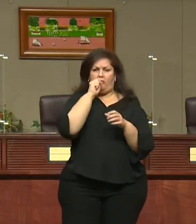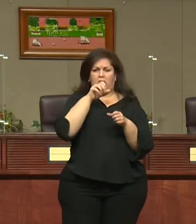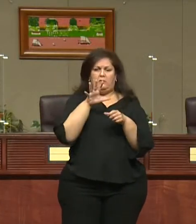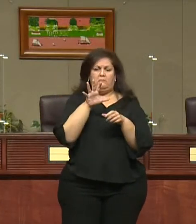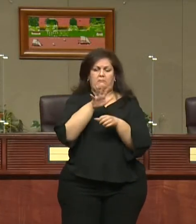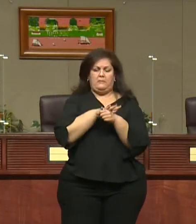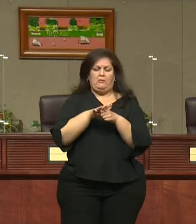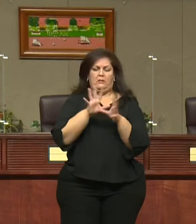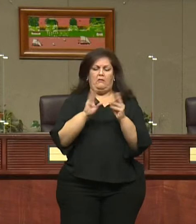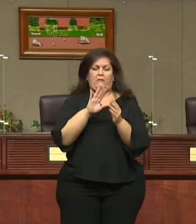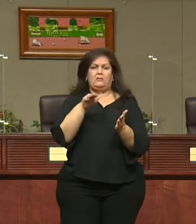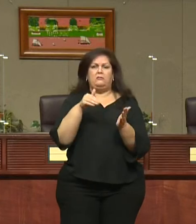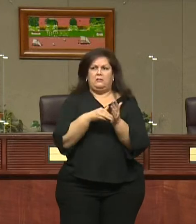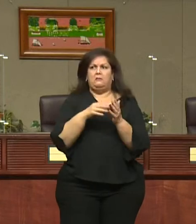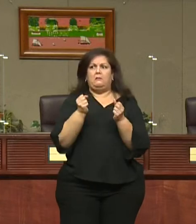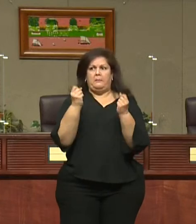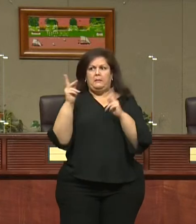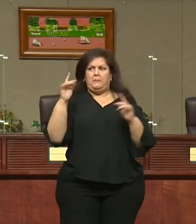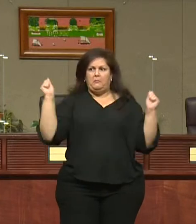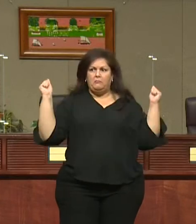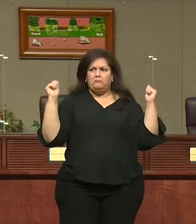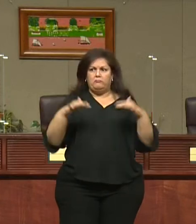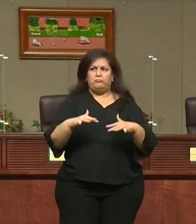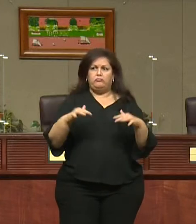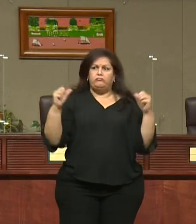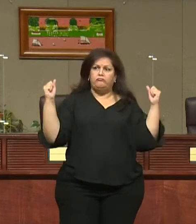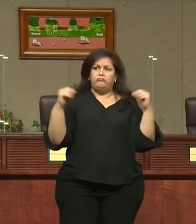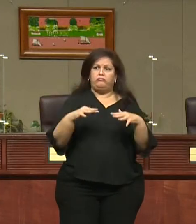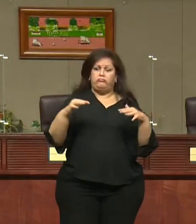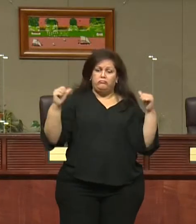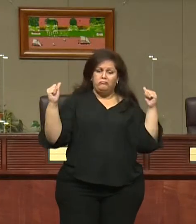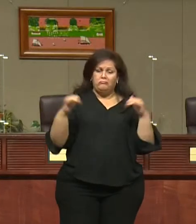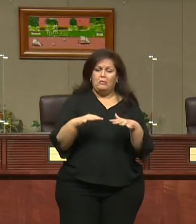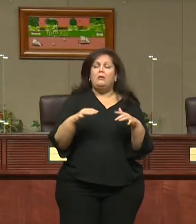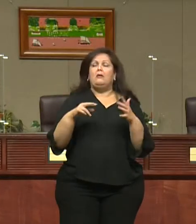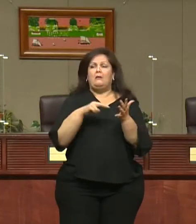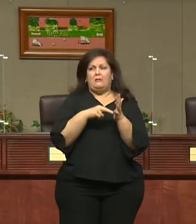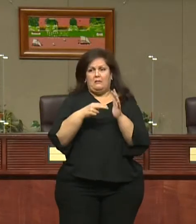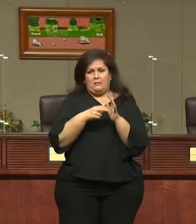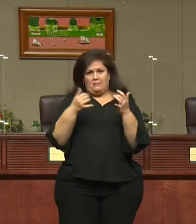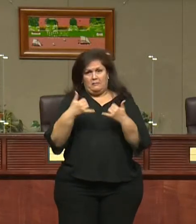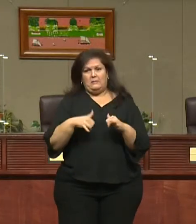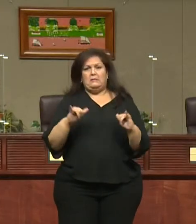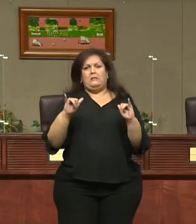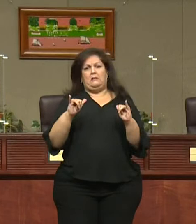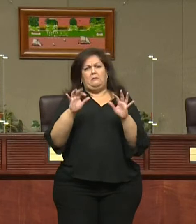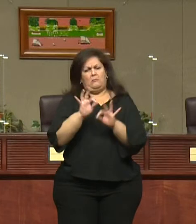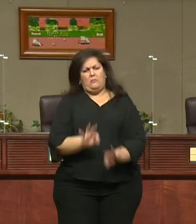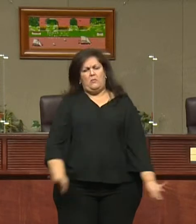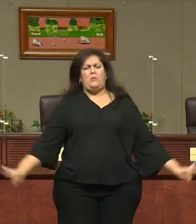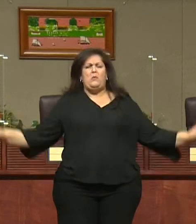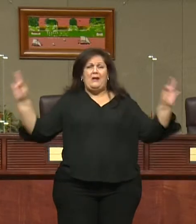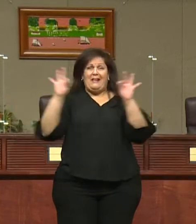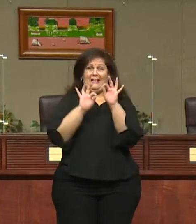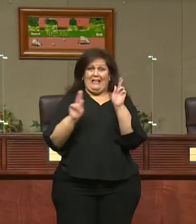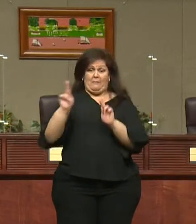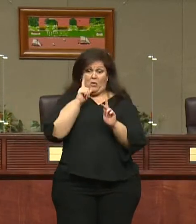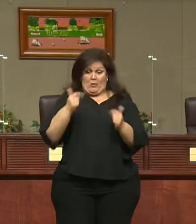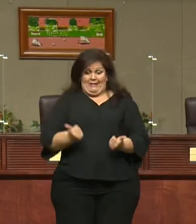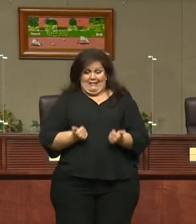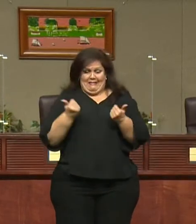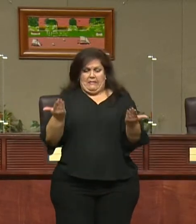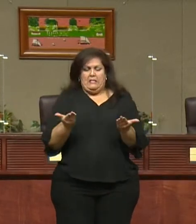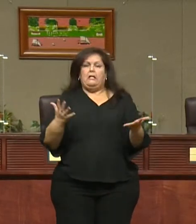all of that, all of these people coming in from other places, it is still highly recommended that our residents get